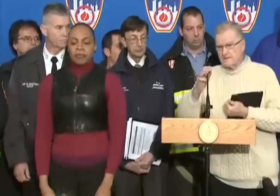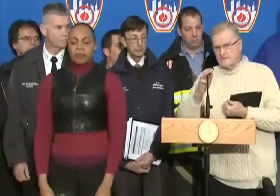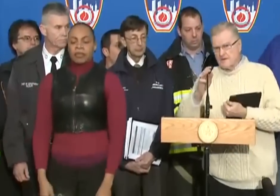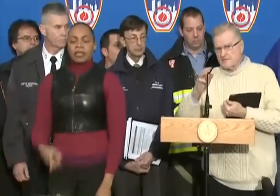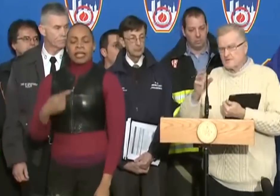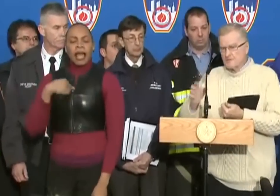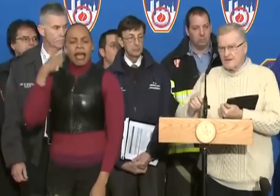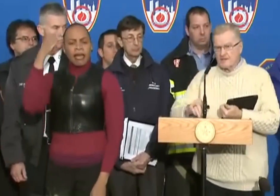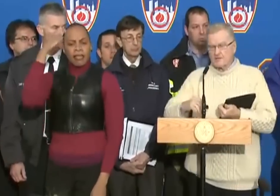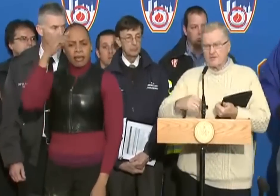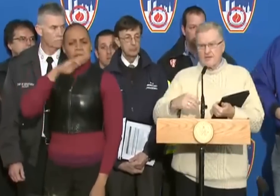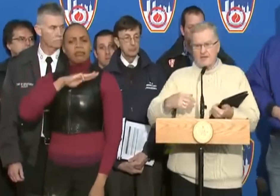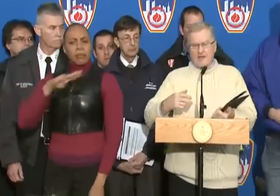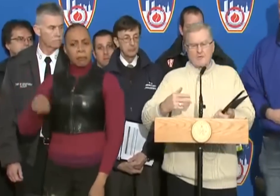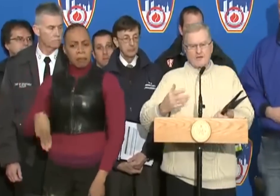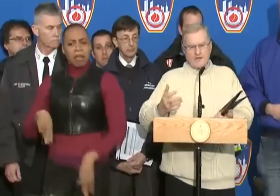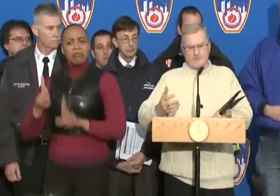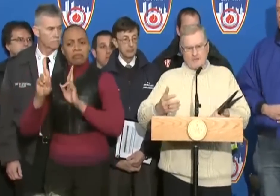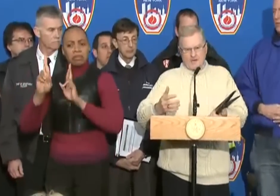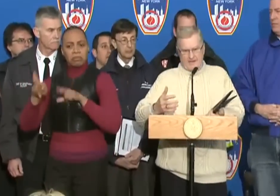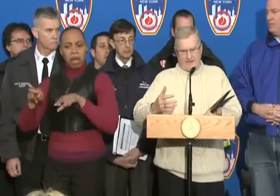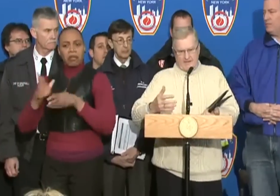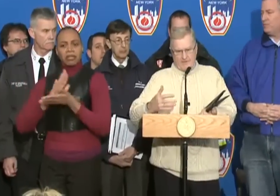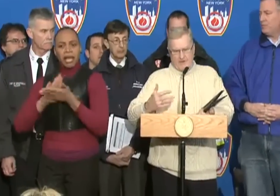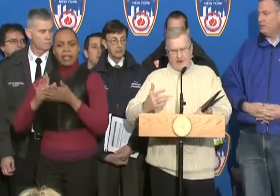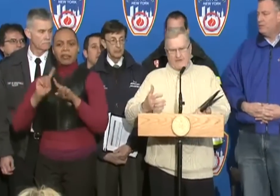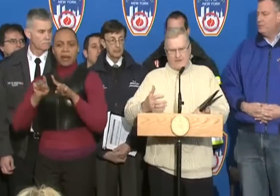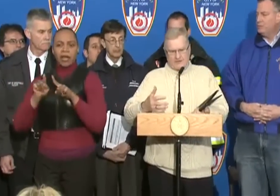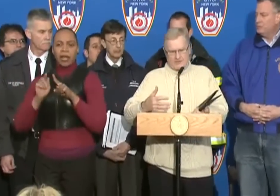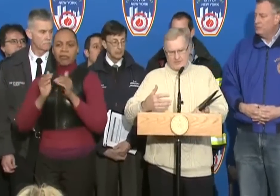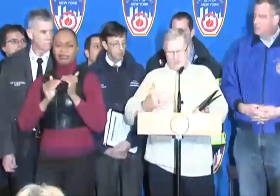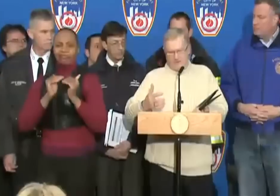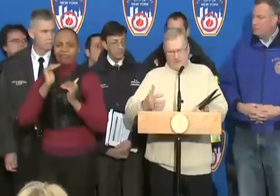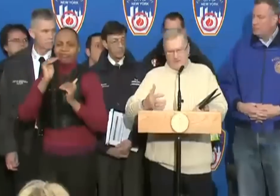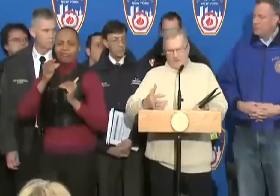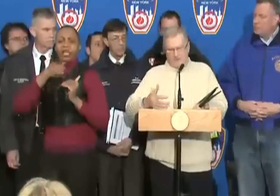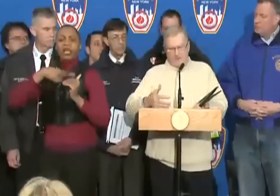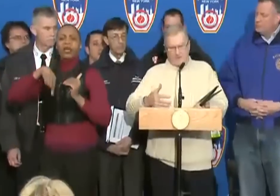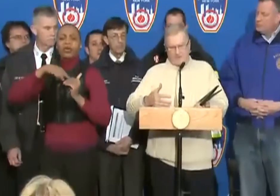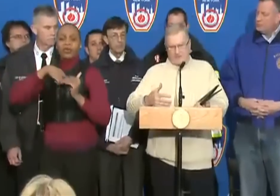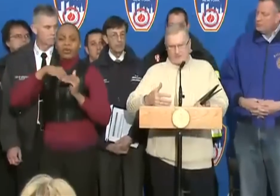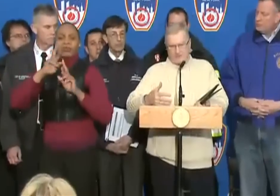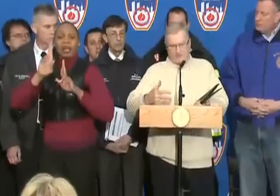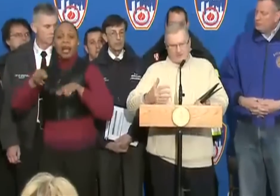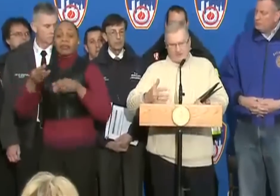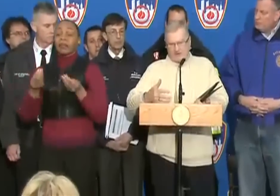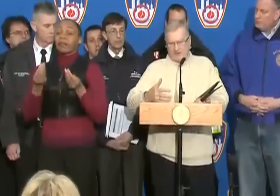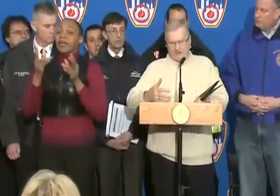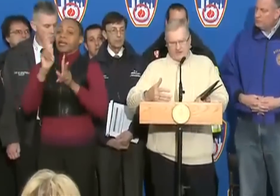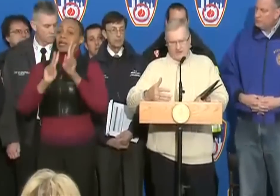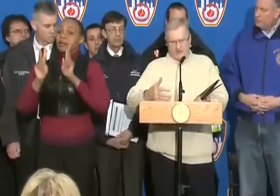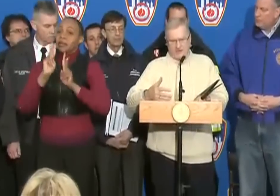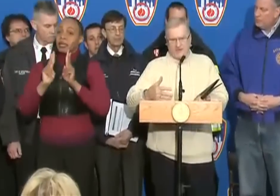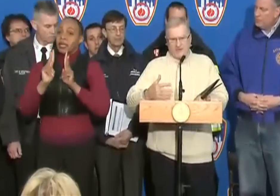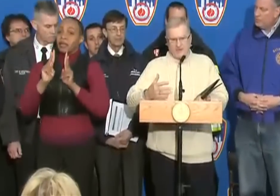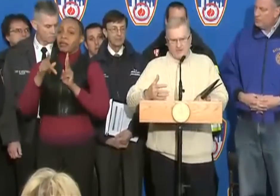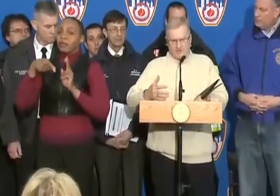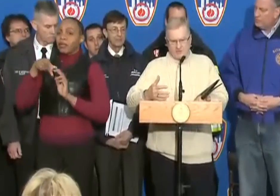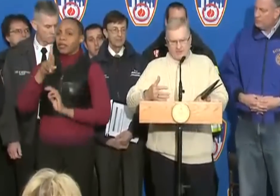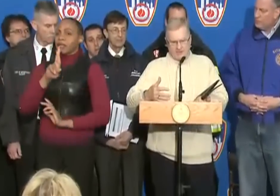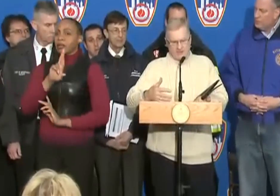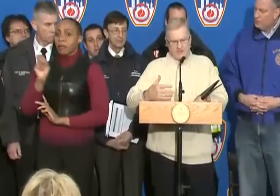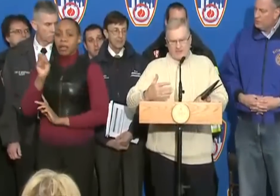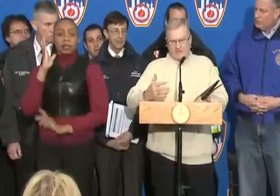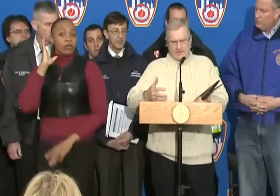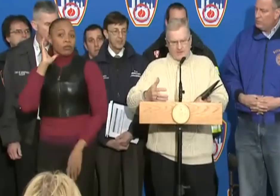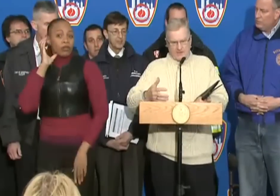I think the mayor responded to it. I want to get beyond that. I've answered it to many, many people in the press this morning on the radio and TV. It is